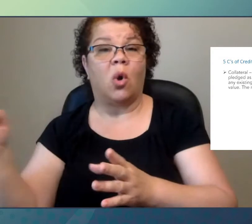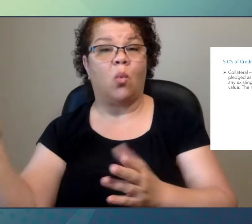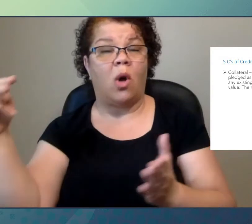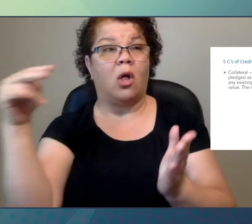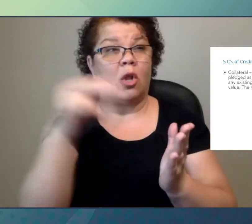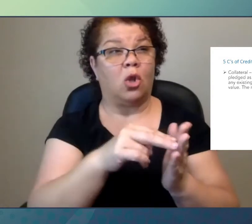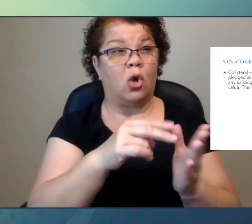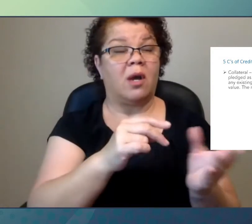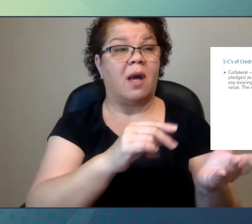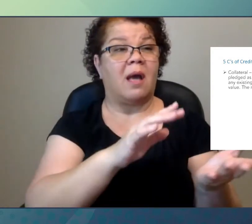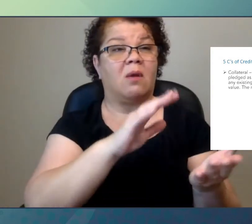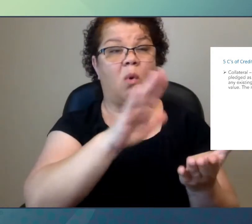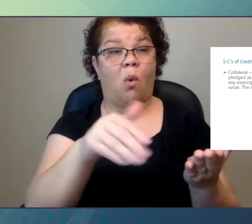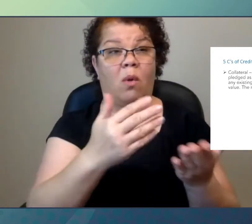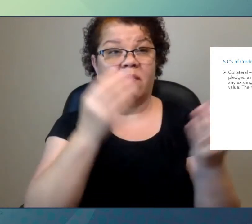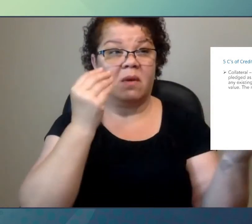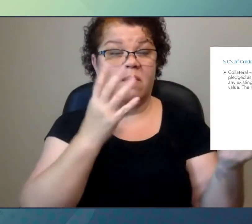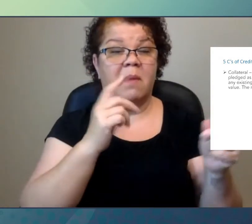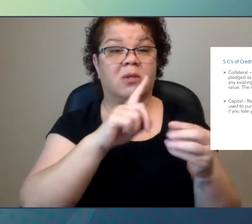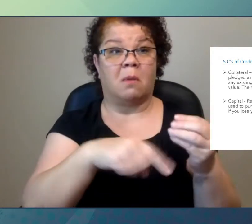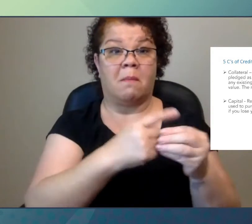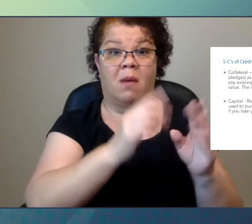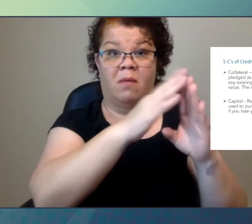the property is acceptable to the